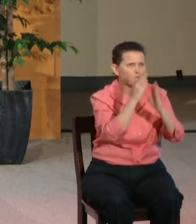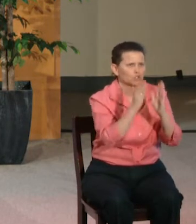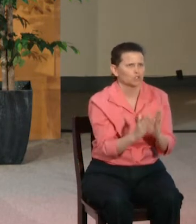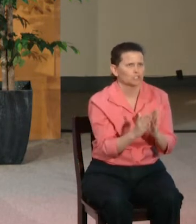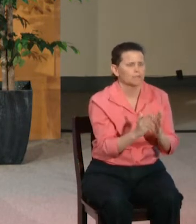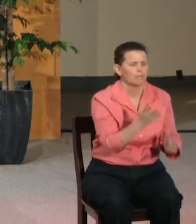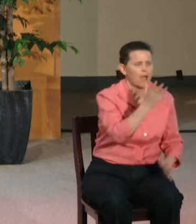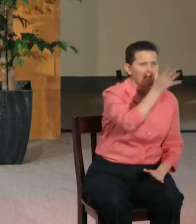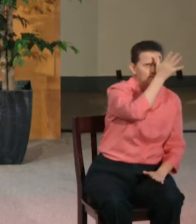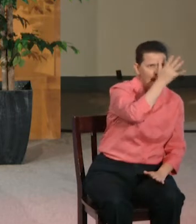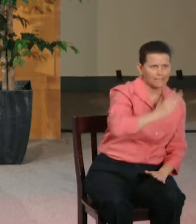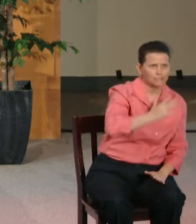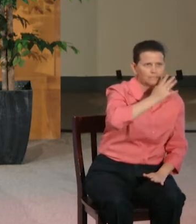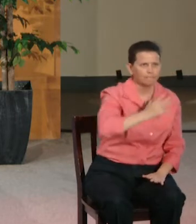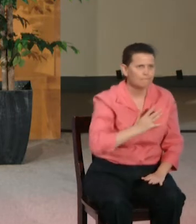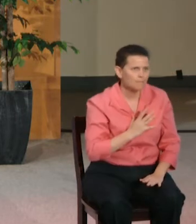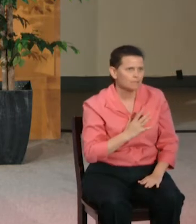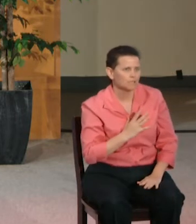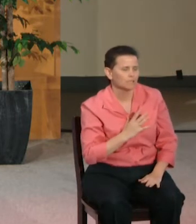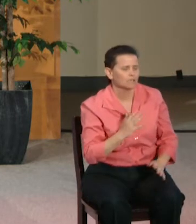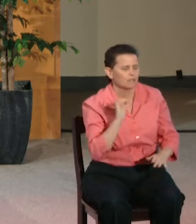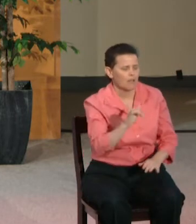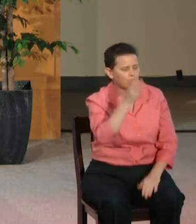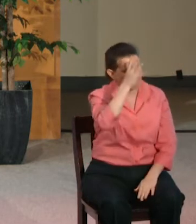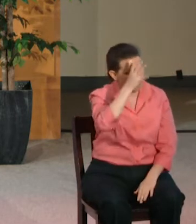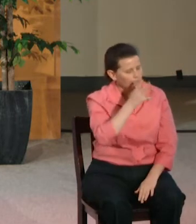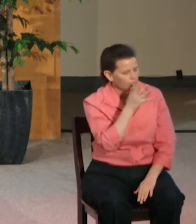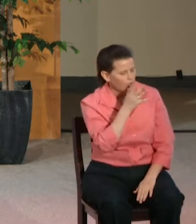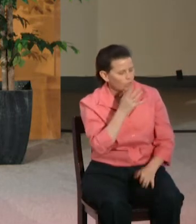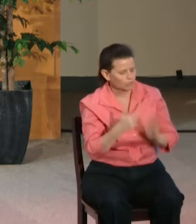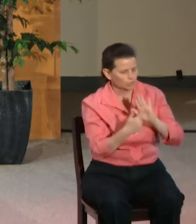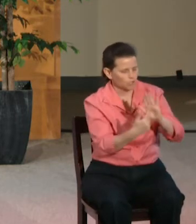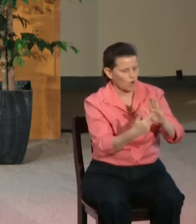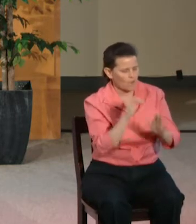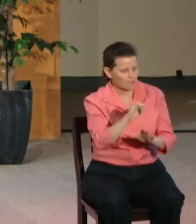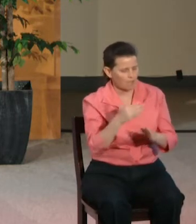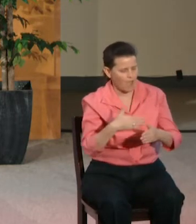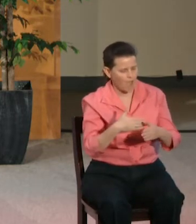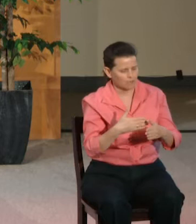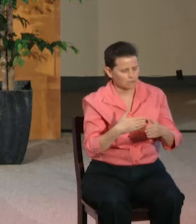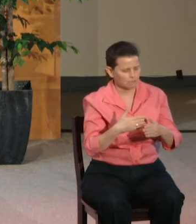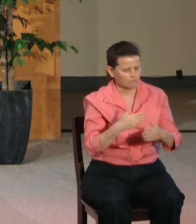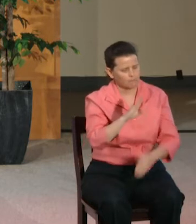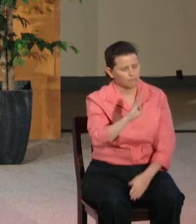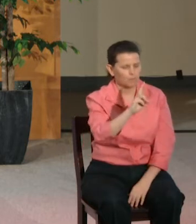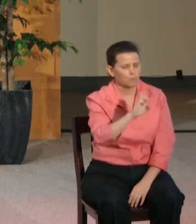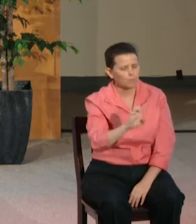the fathers are demonstrating just in their breeding cycle, right? They basically have to stay out there